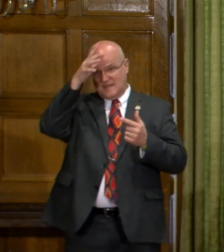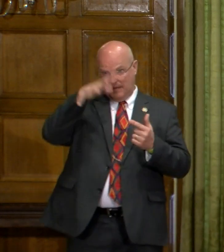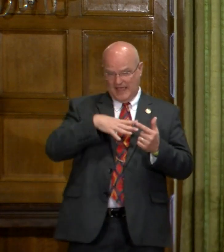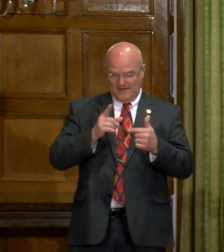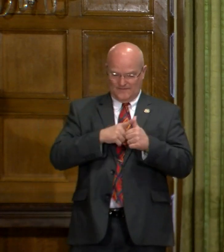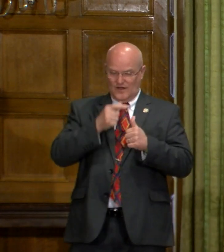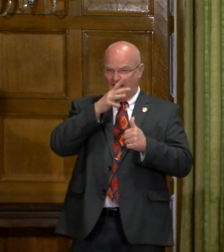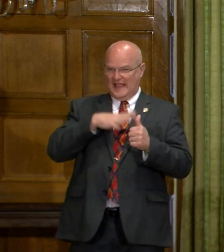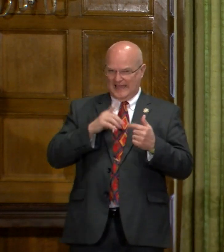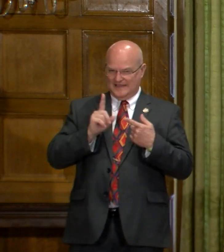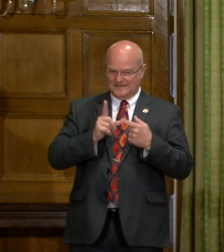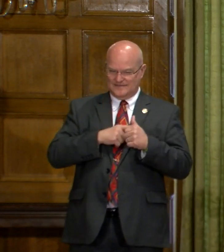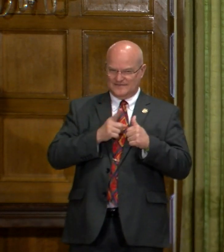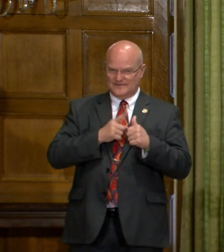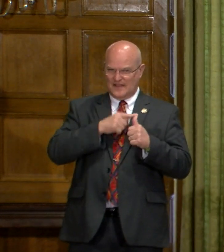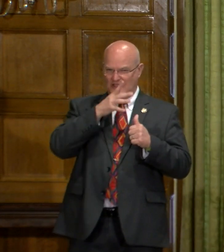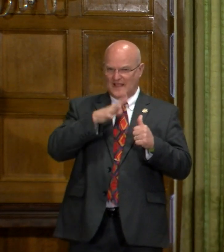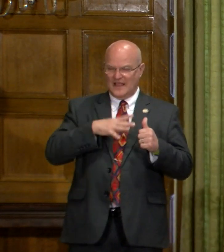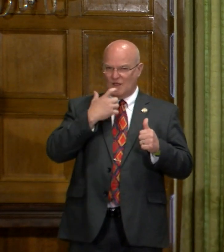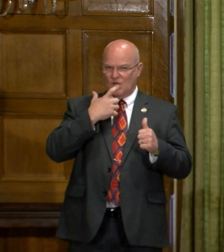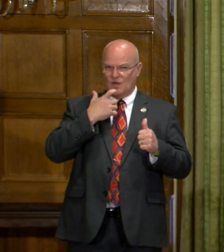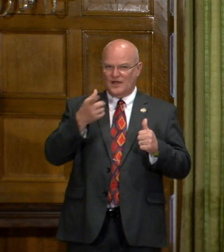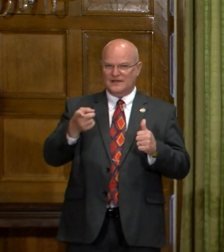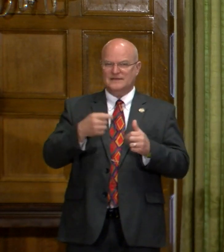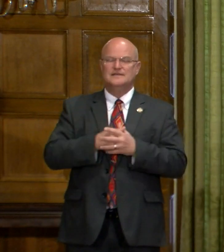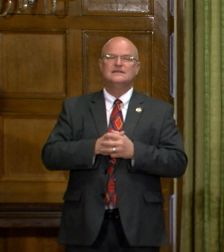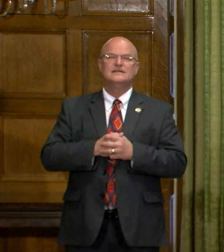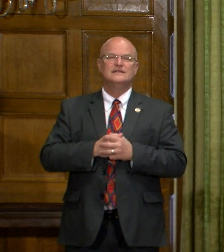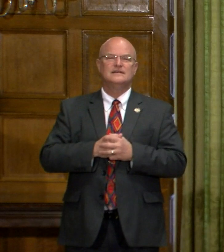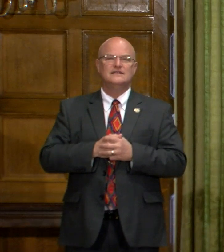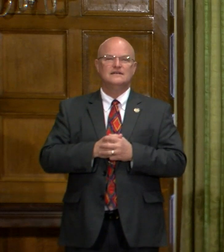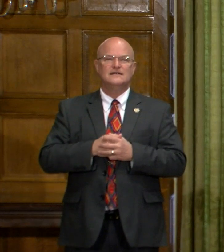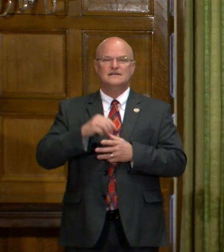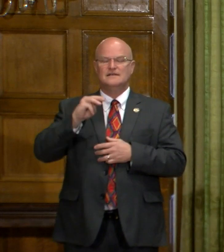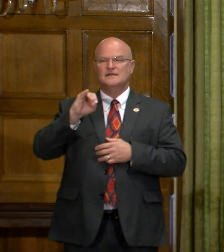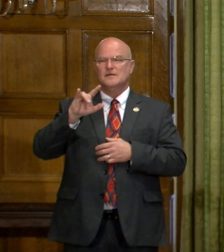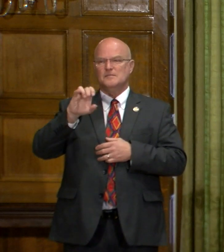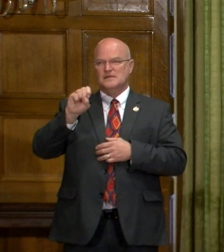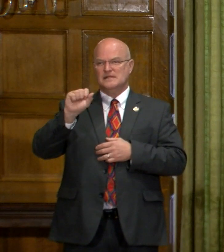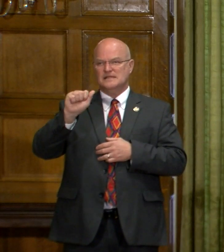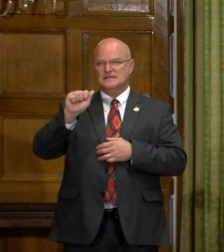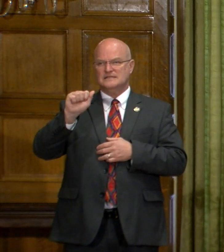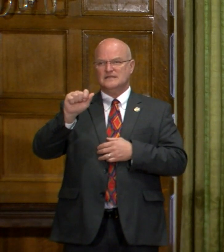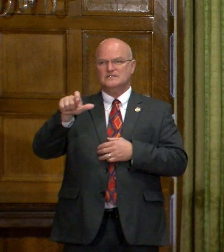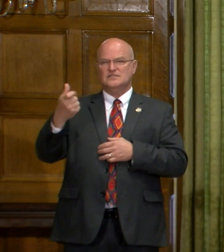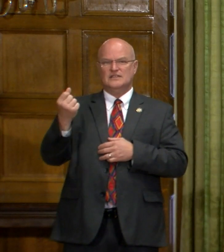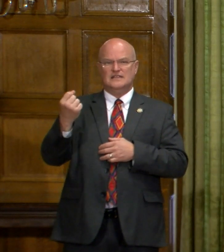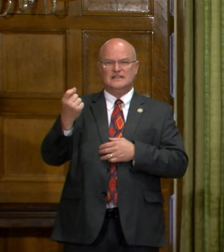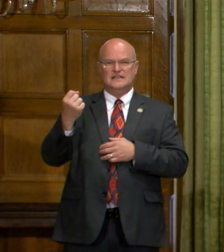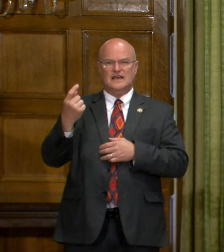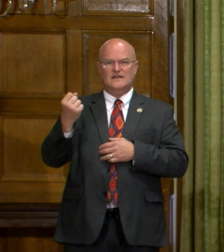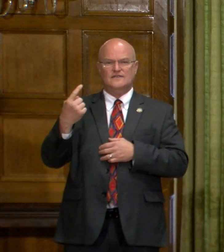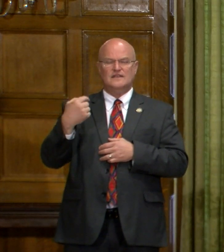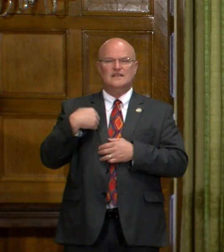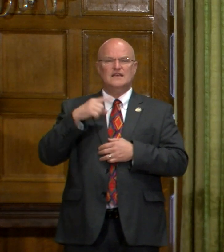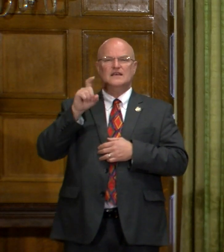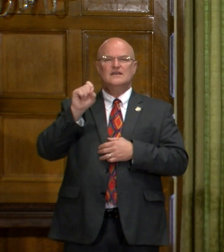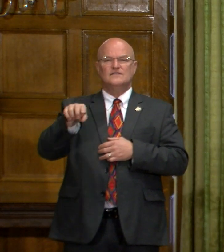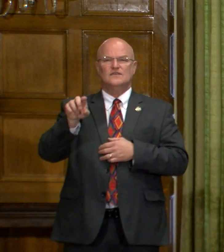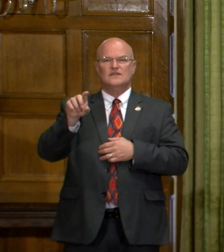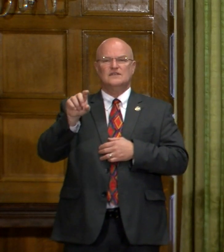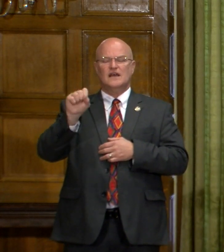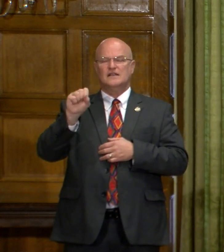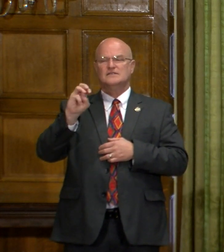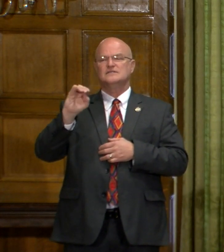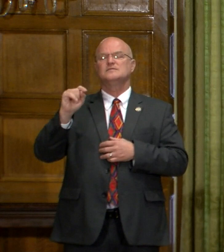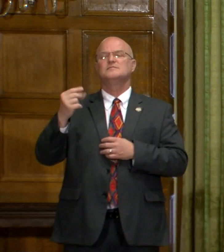gentleman. Who's the lady? Hi, this is Melissa Zigowitz with Channel 11. This is a question for Dr. Nate